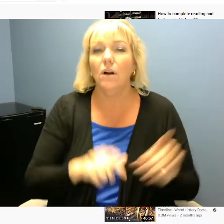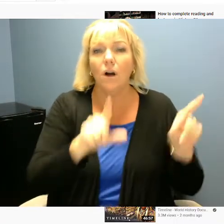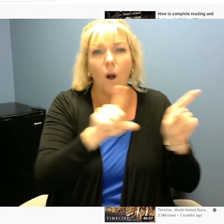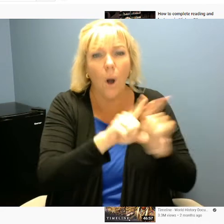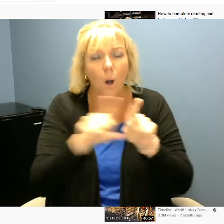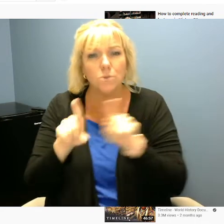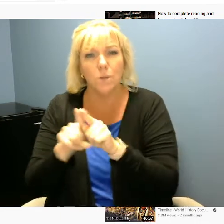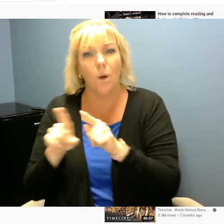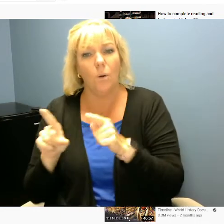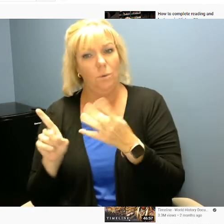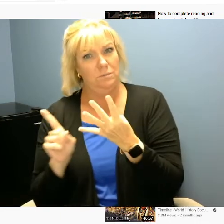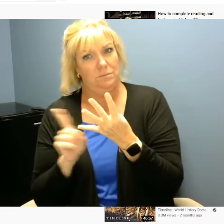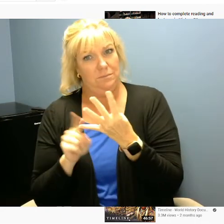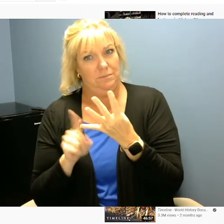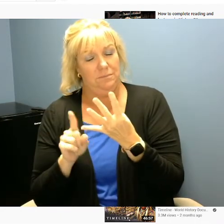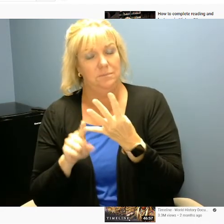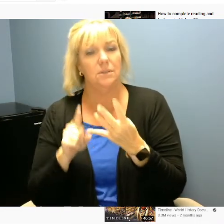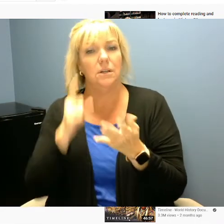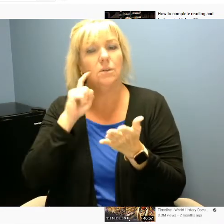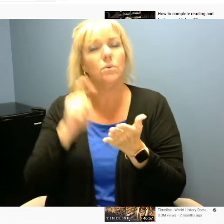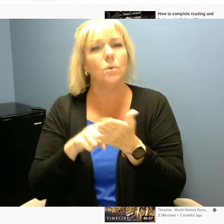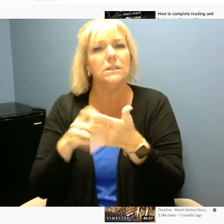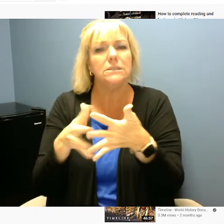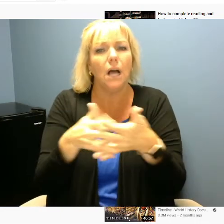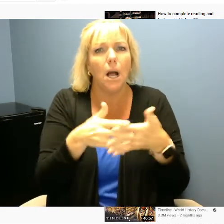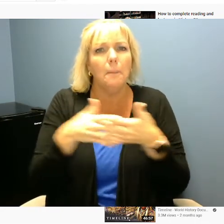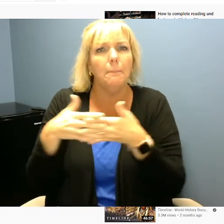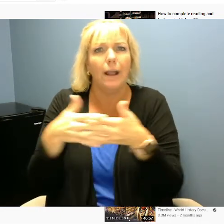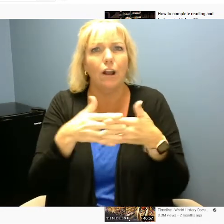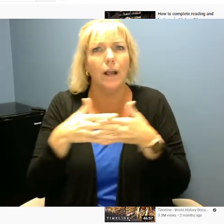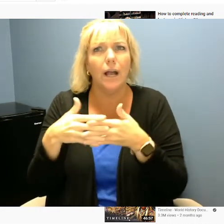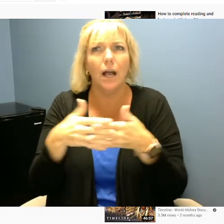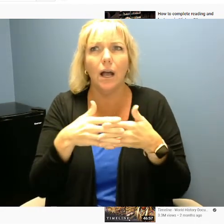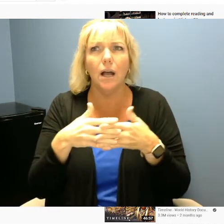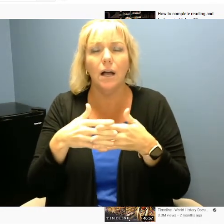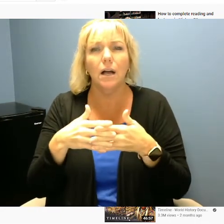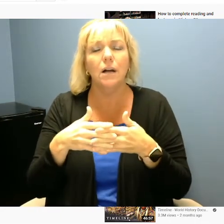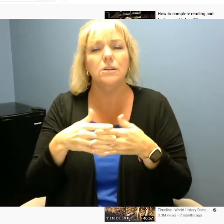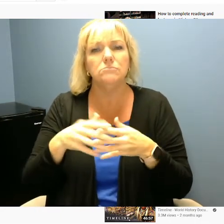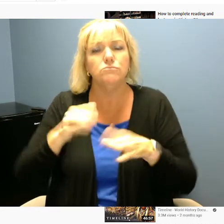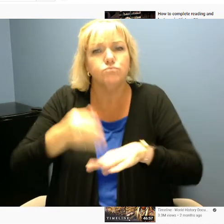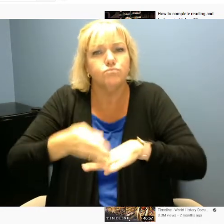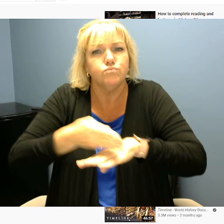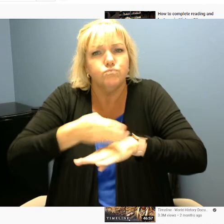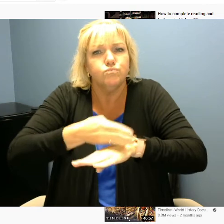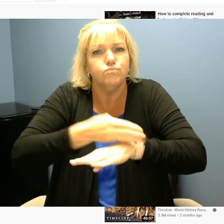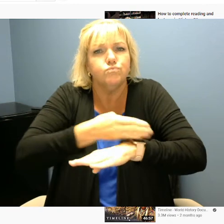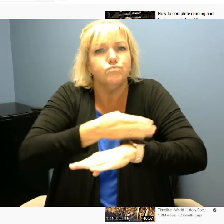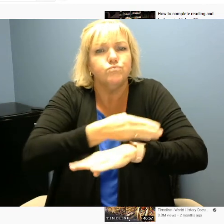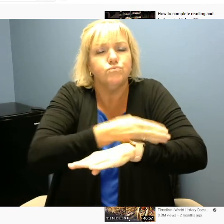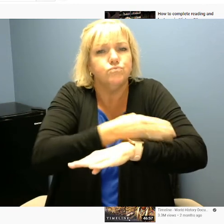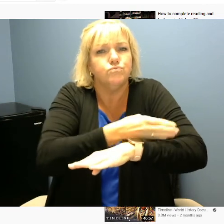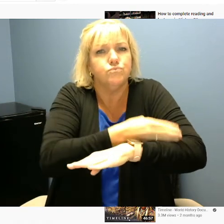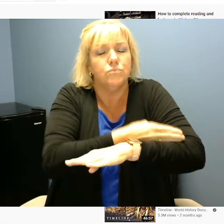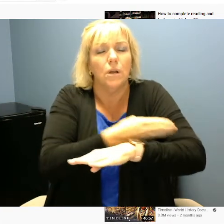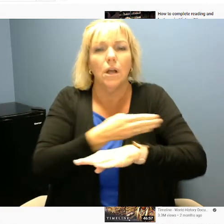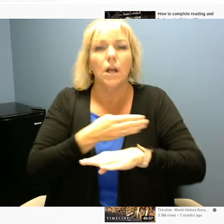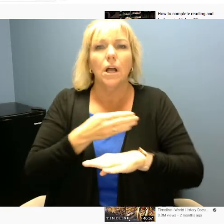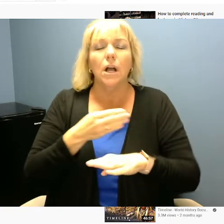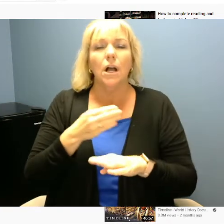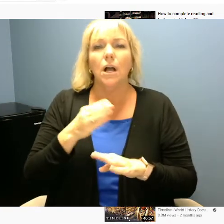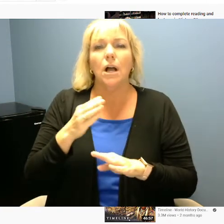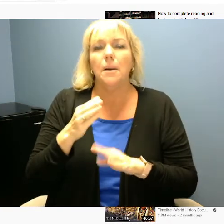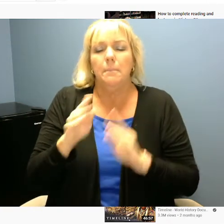But what the refinement of America is significant for us is it's showing us that over here in the colonies, we don't want to be seen as